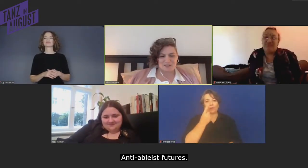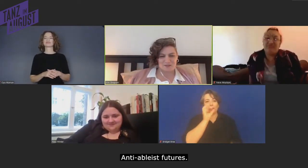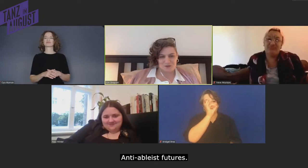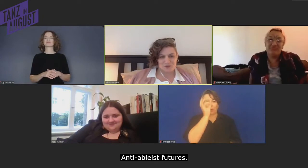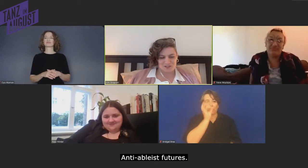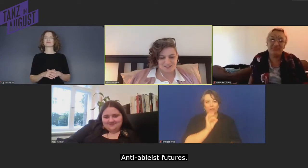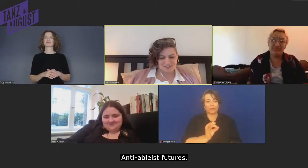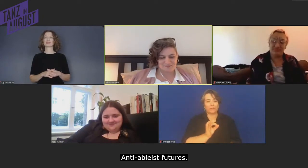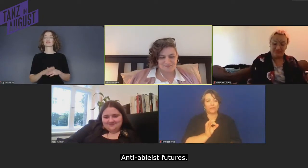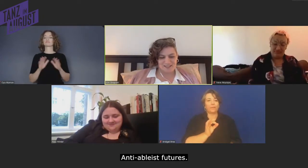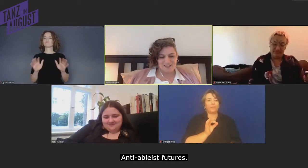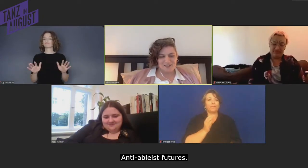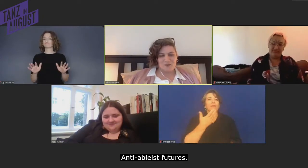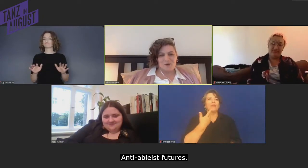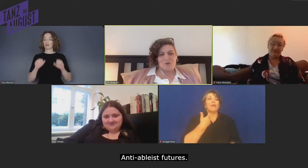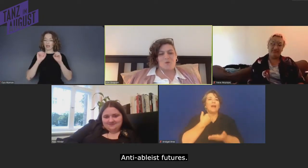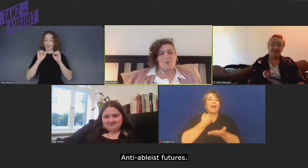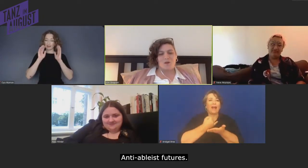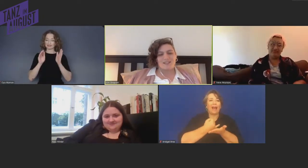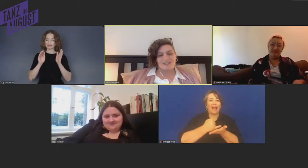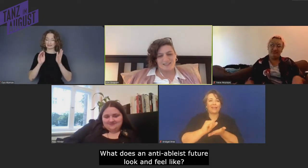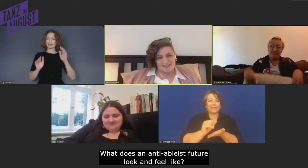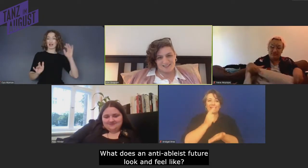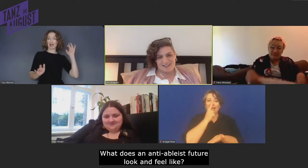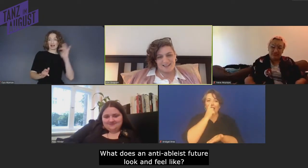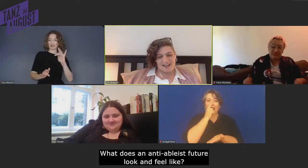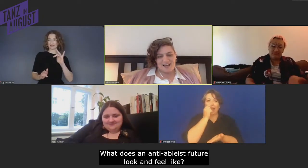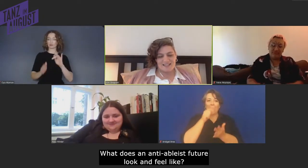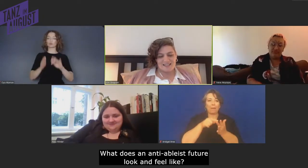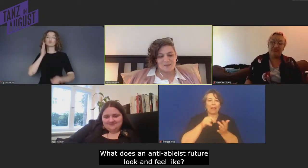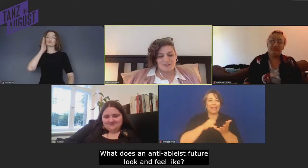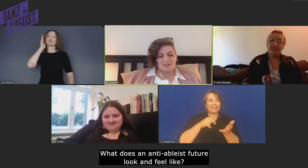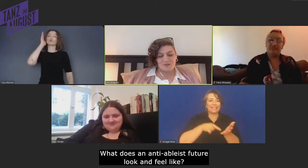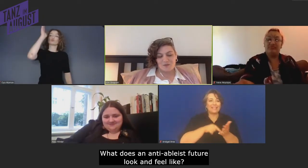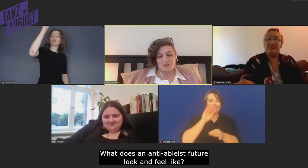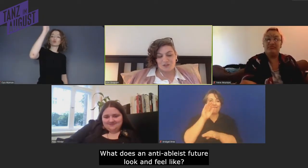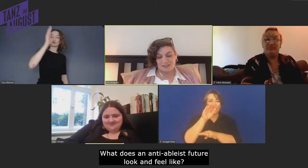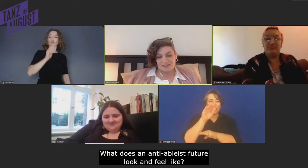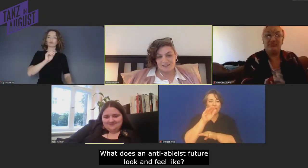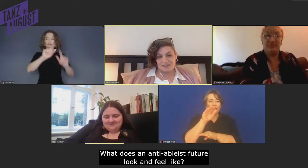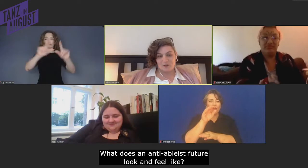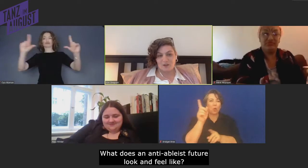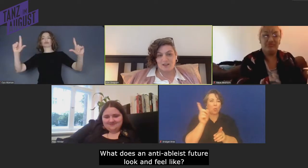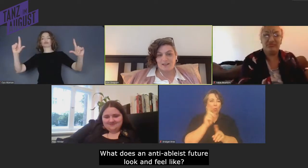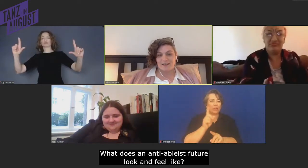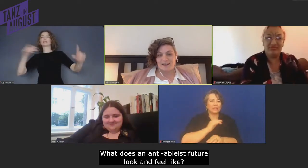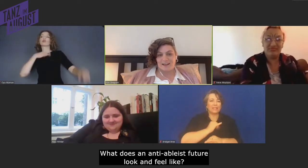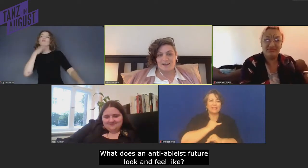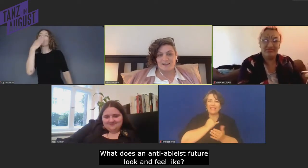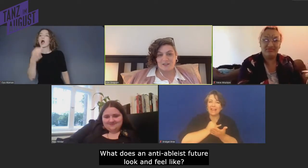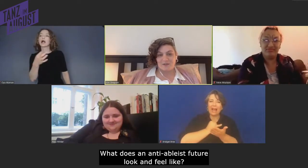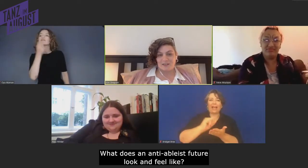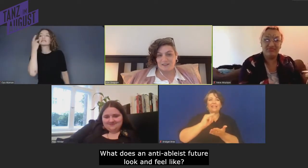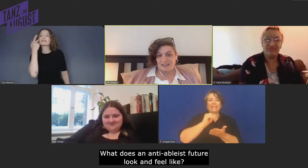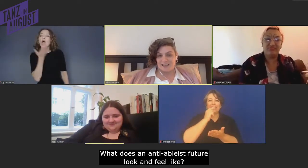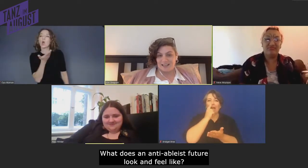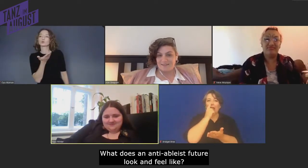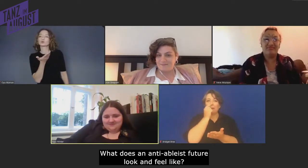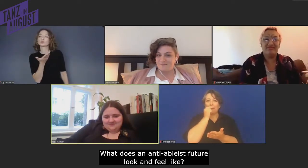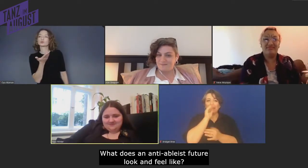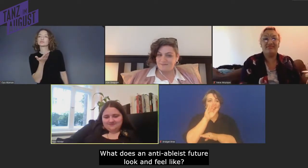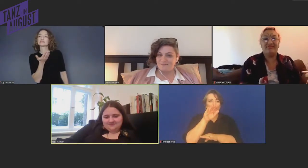Anti-ableist futures. What does an anti-ableist future look and feel like?